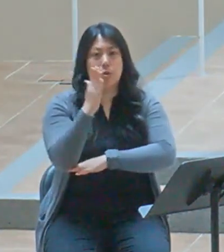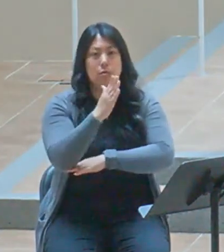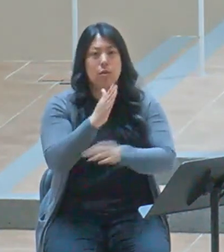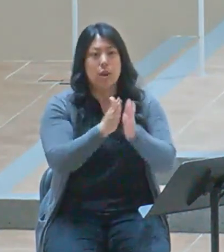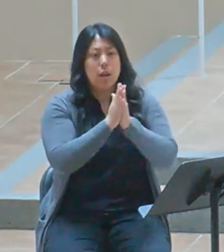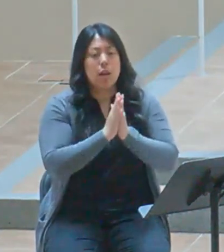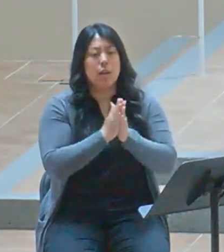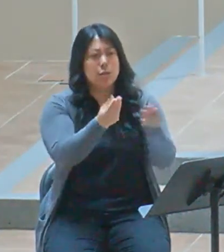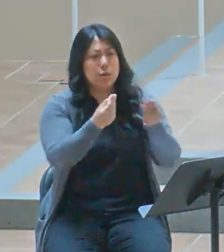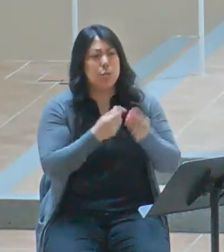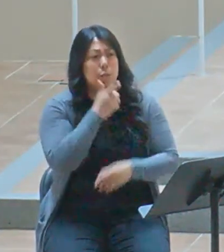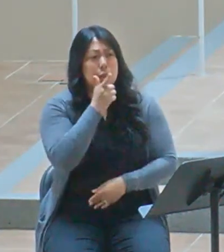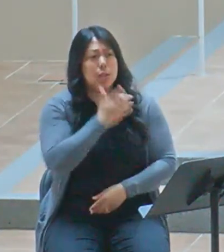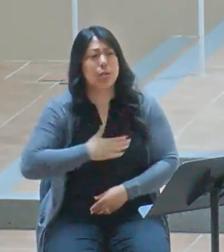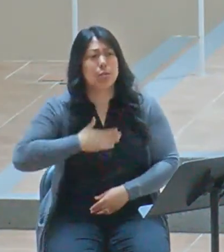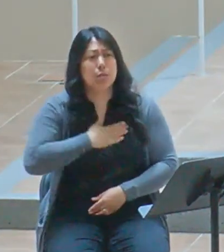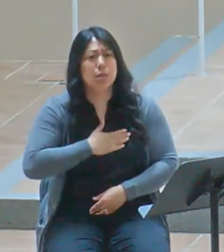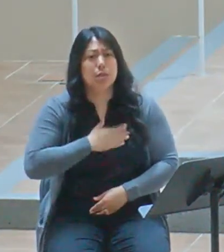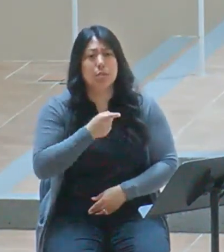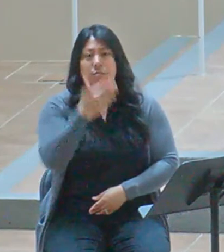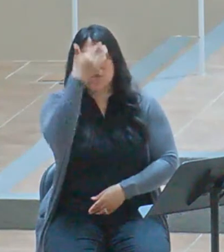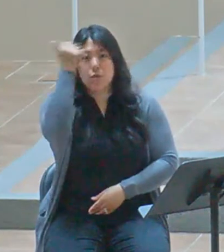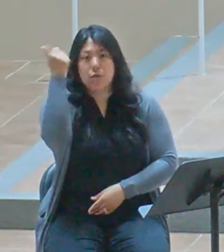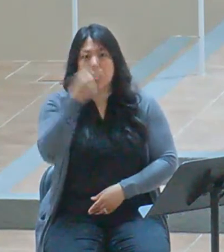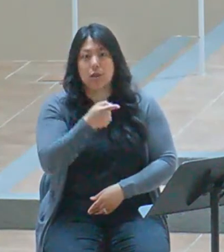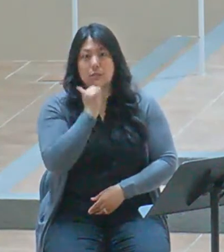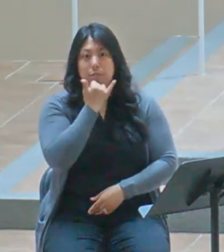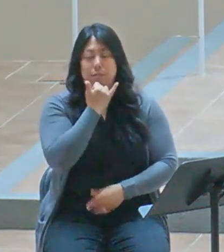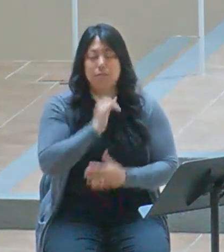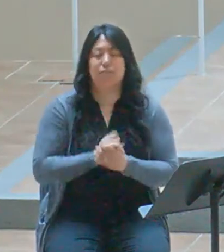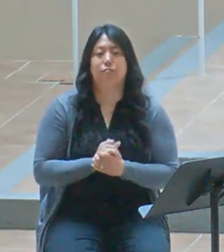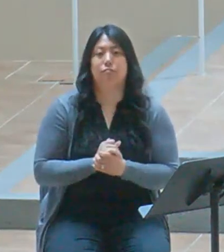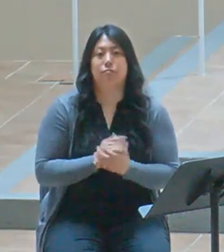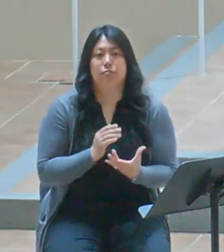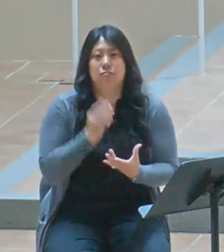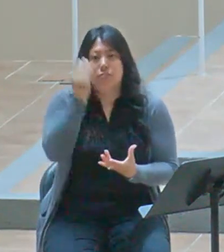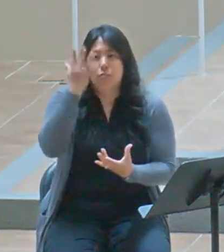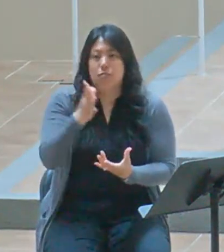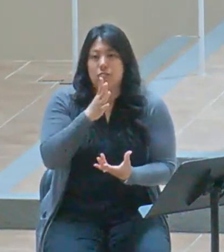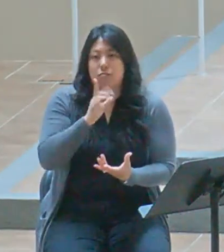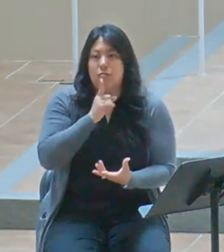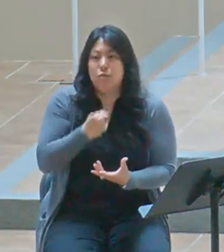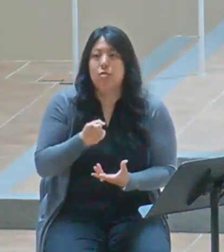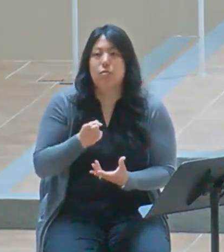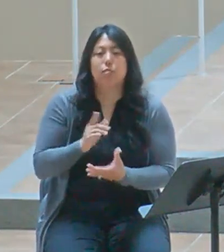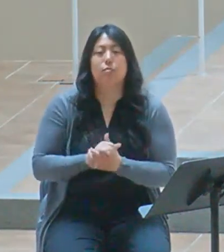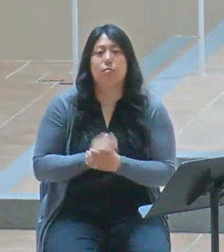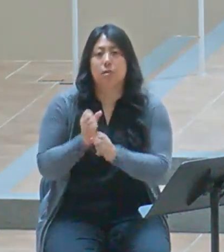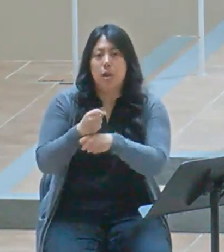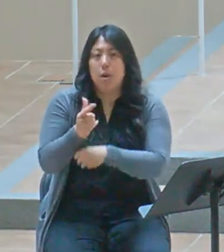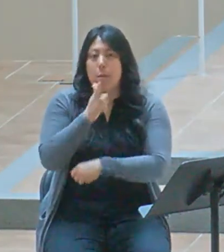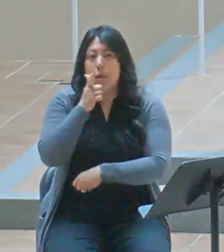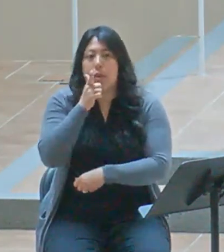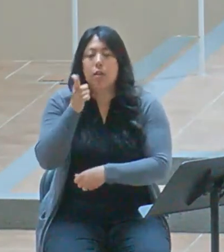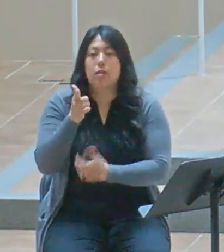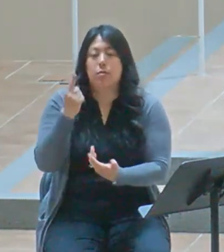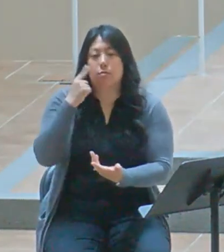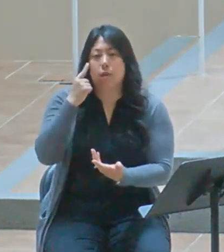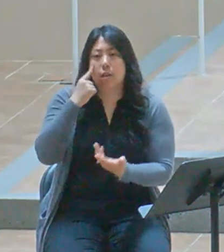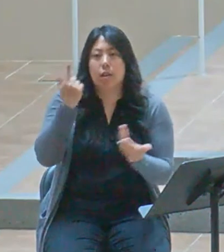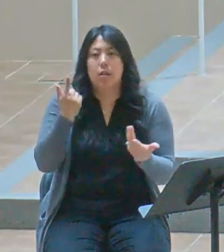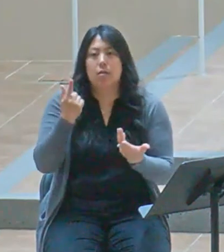lunch. She had forgotten it that morning. So I told her, sure. I packed her lunch and I